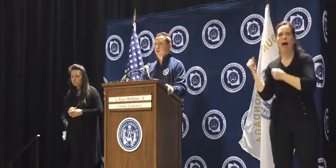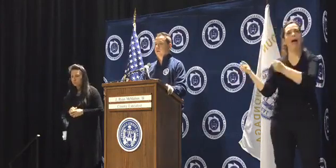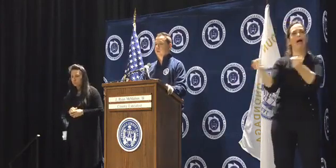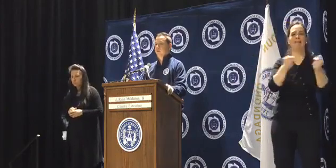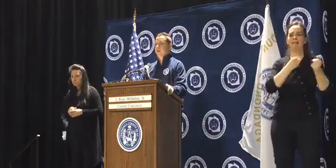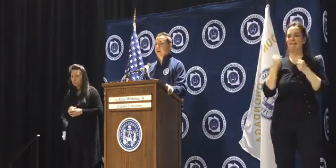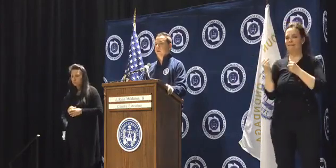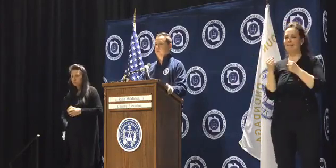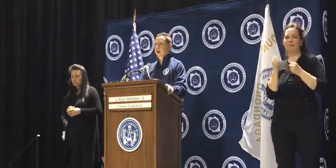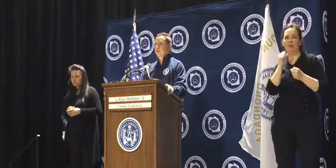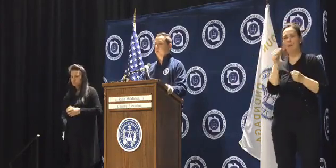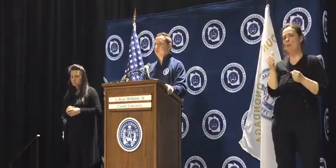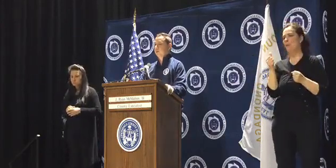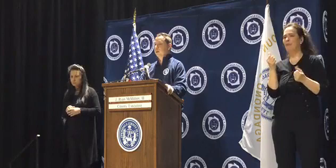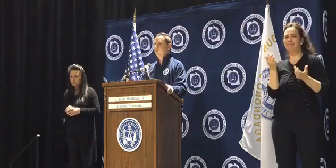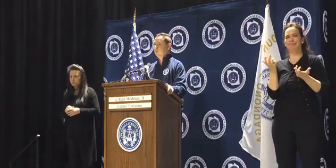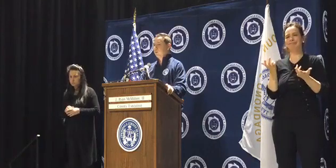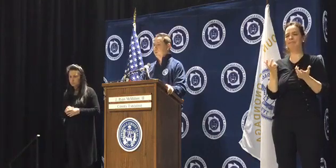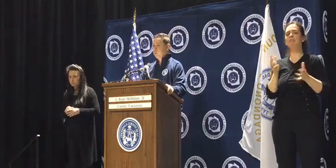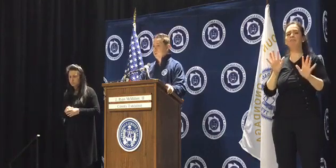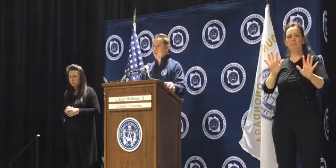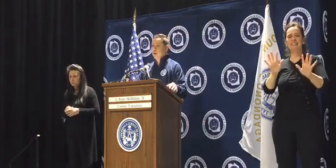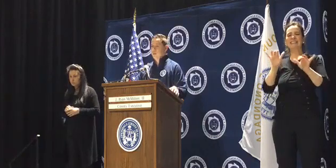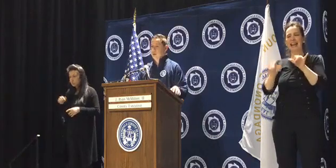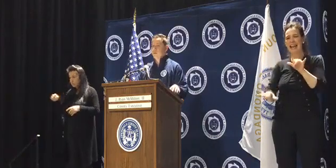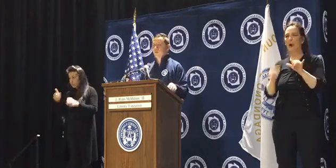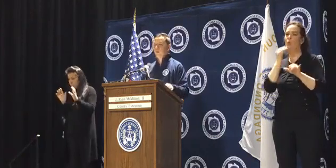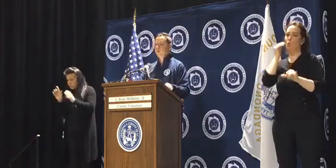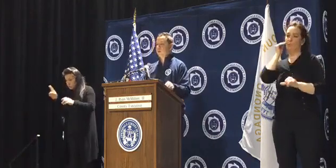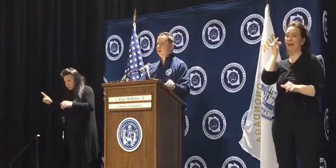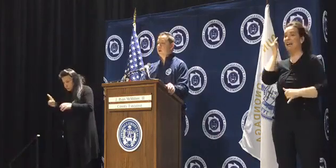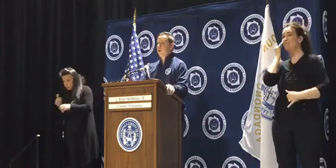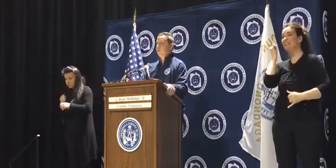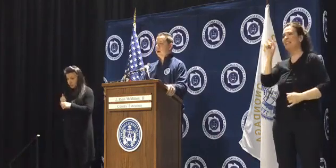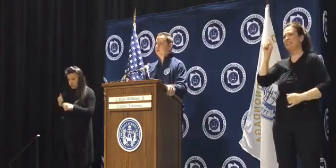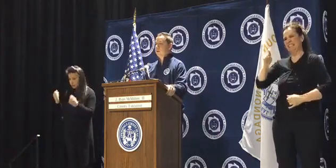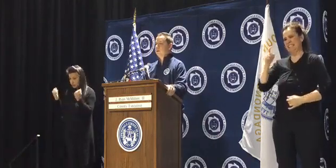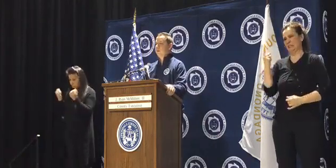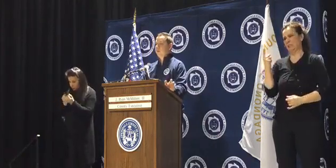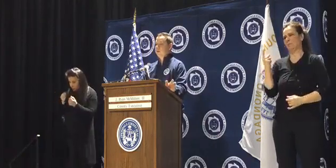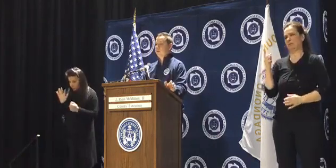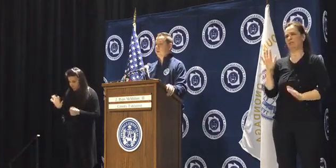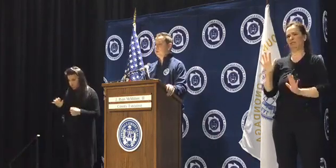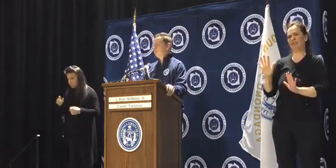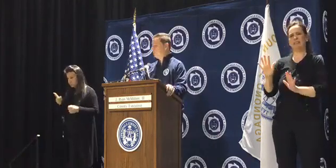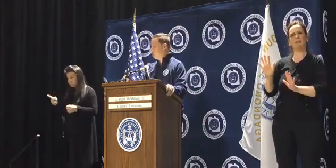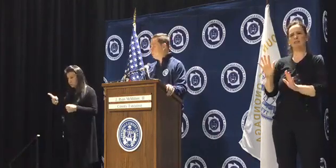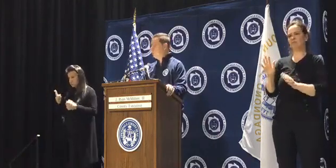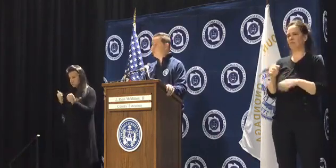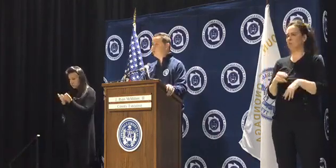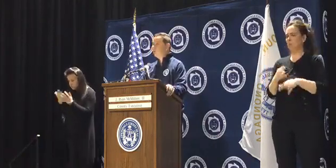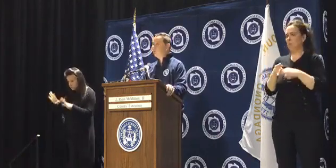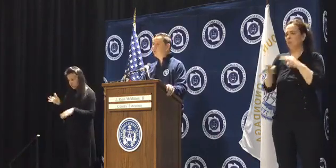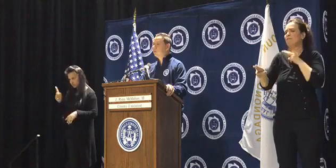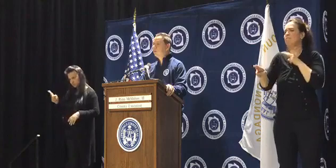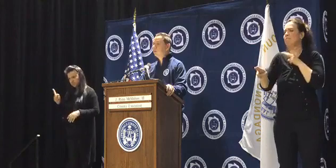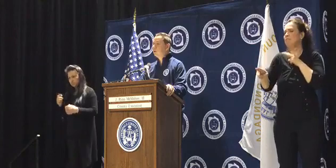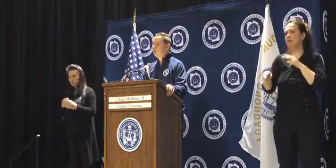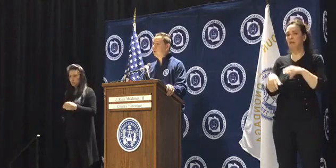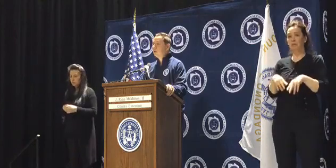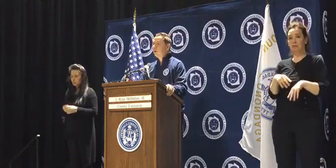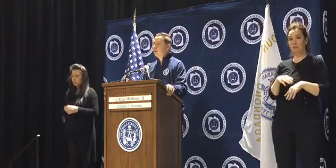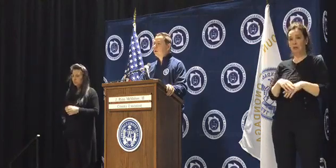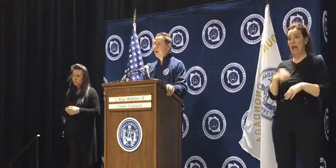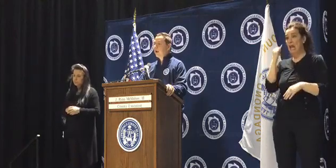minimal for that person, that first person. You don't want to be that first person. If you're not essential, shut down. You sent the sheriff